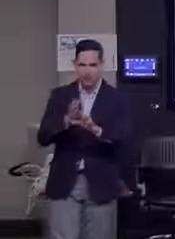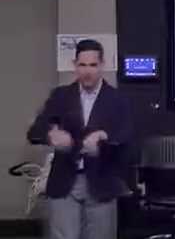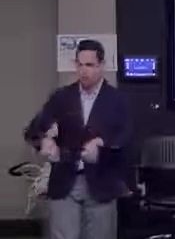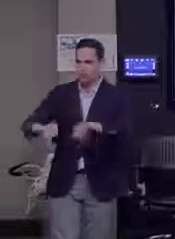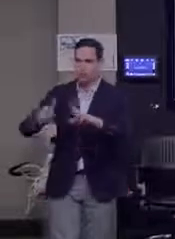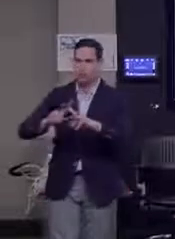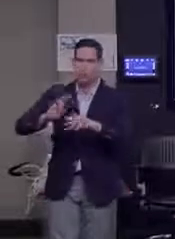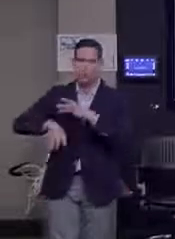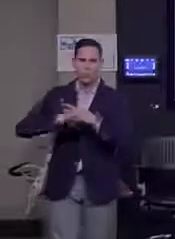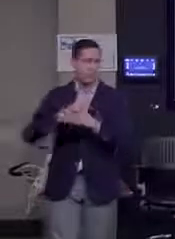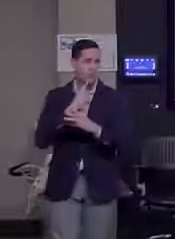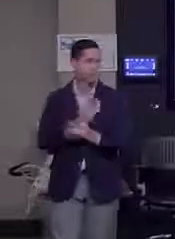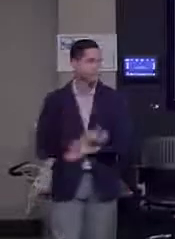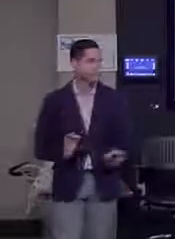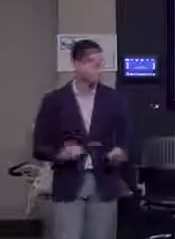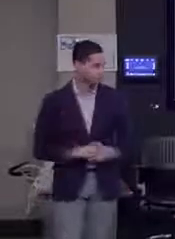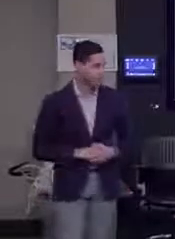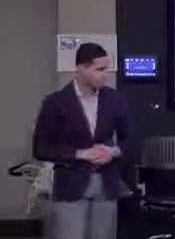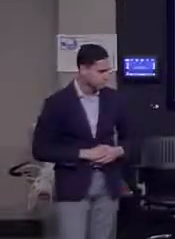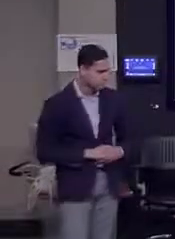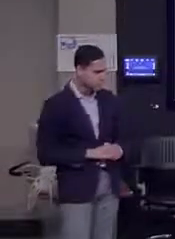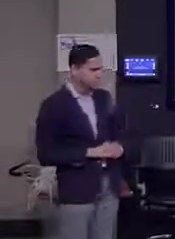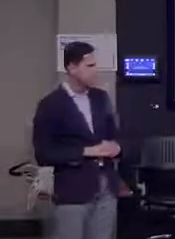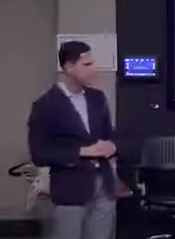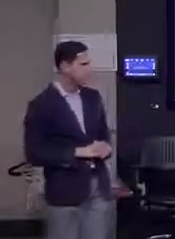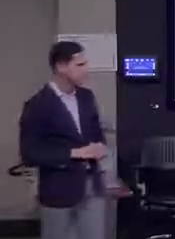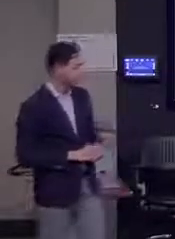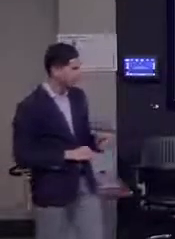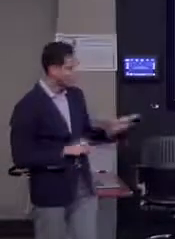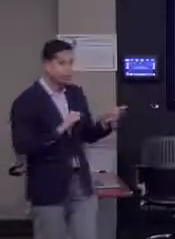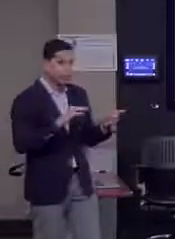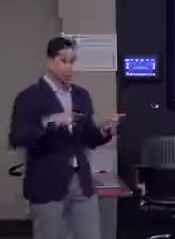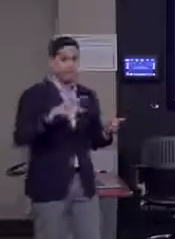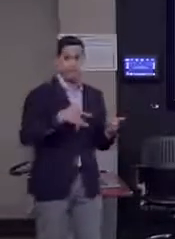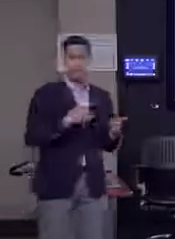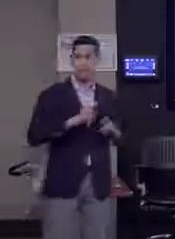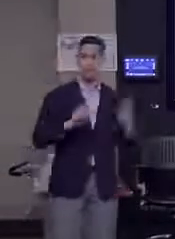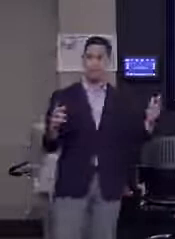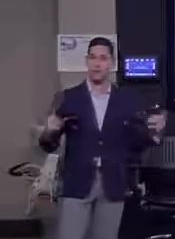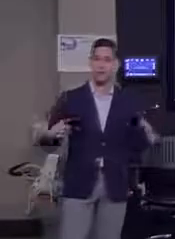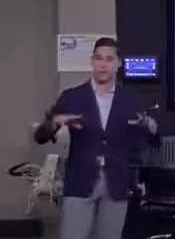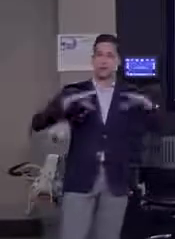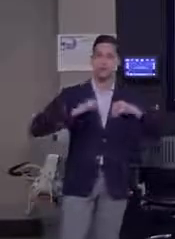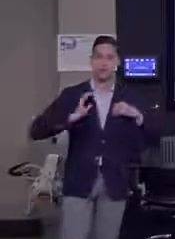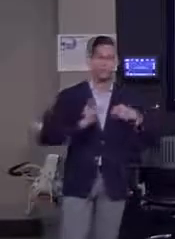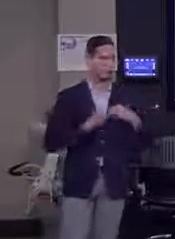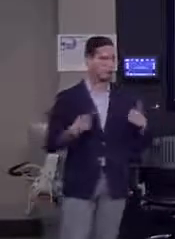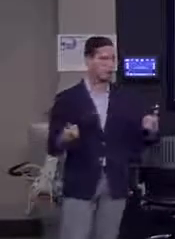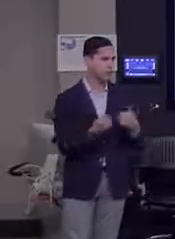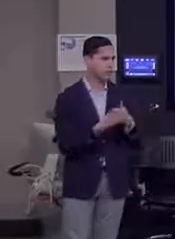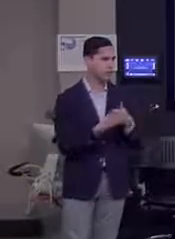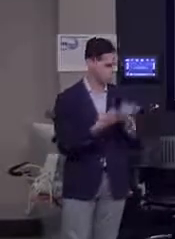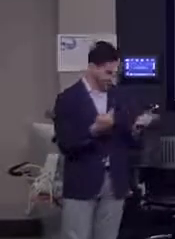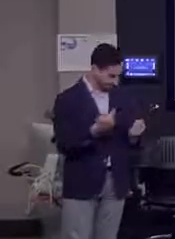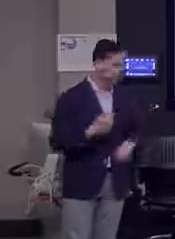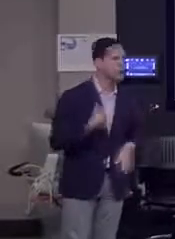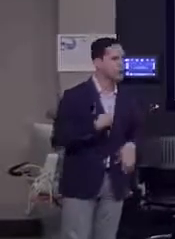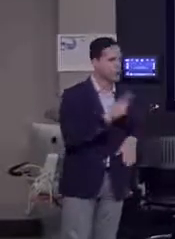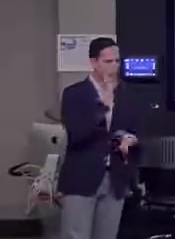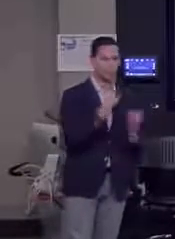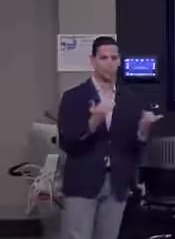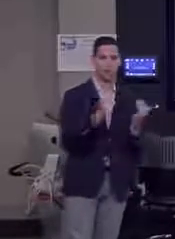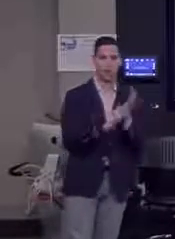away. So to help you take that challenge, we are editing a special section